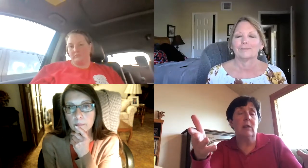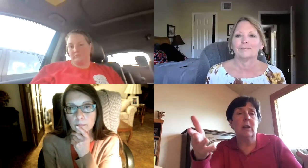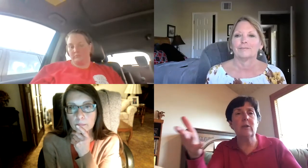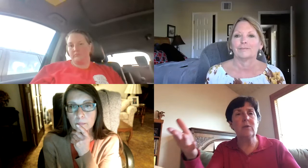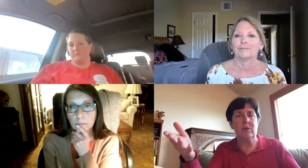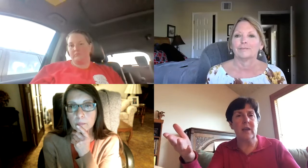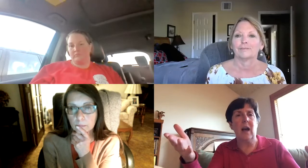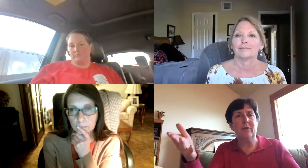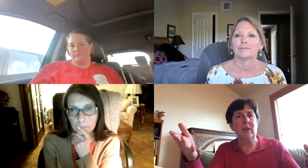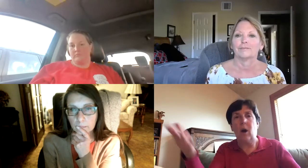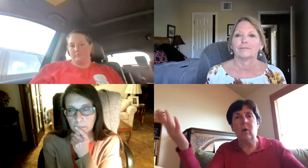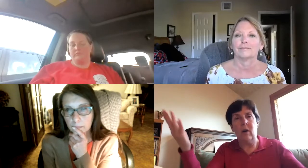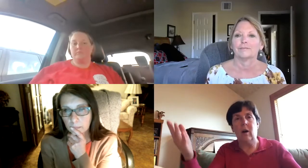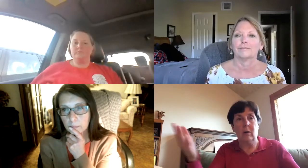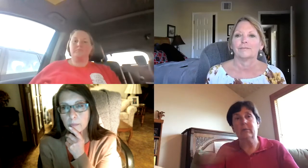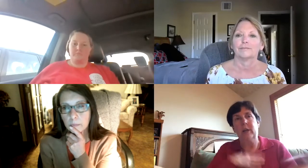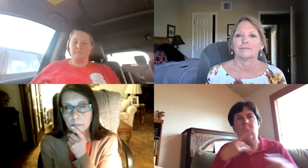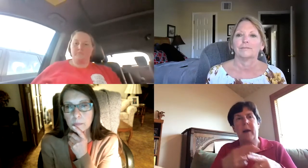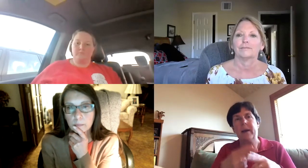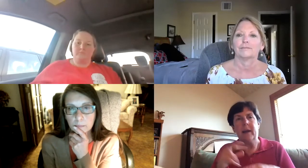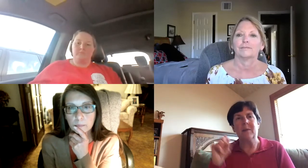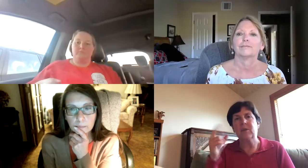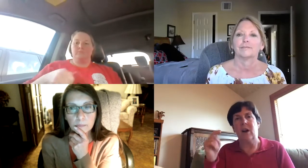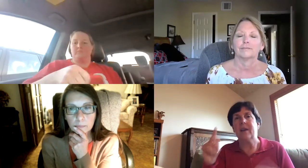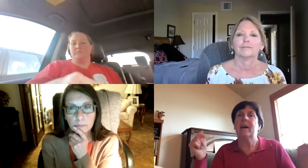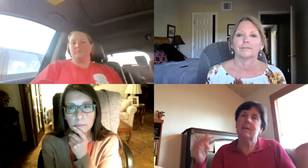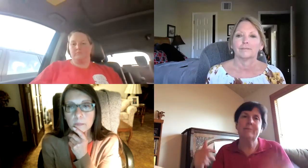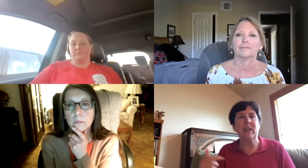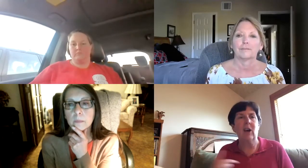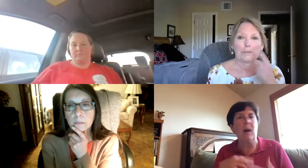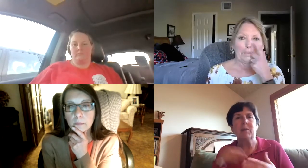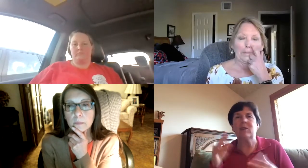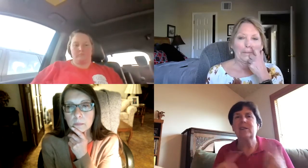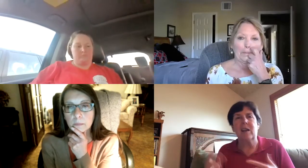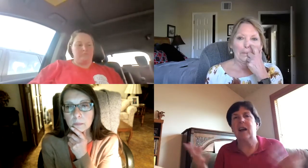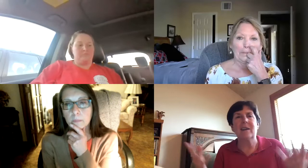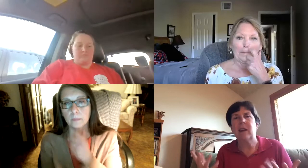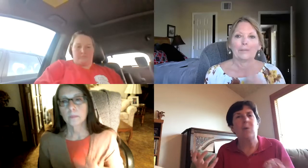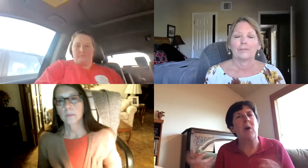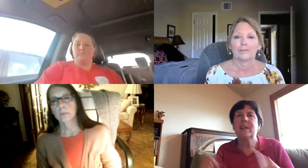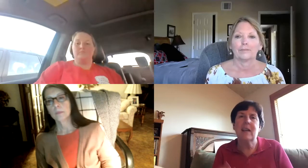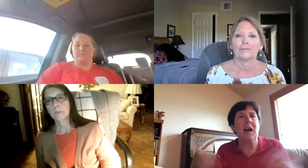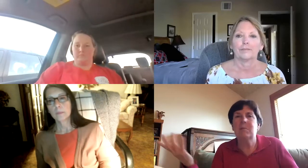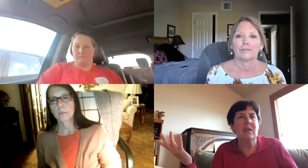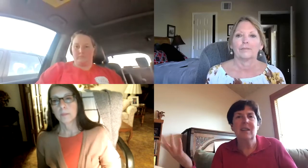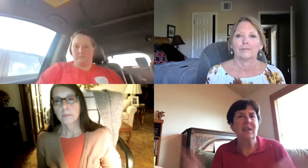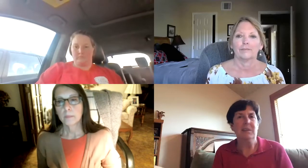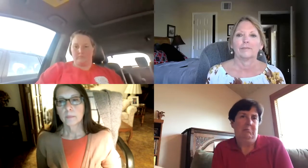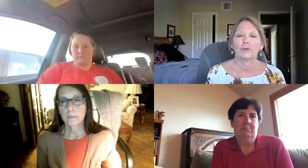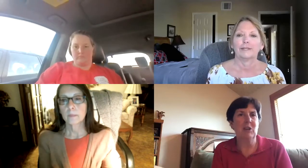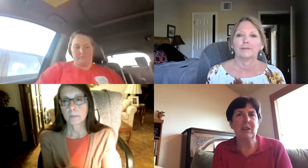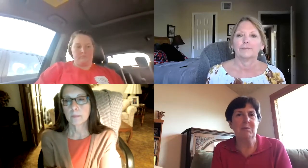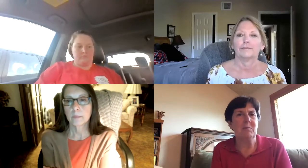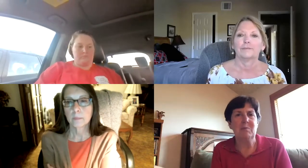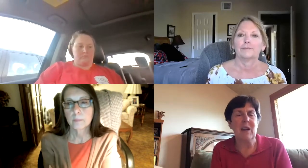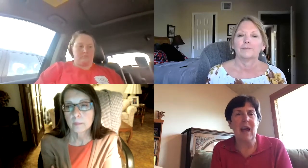can introduce yourself, you know, oh, you know, my name, Shonda, you know, I'm learning sign. I wanted to come.